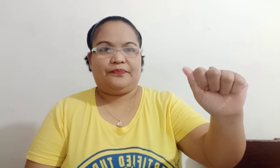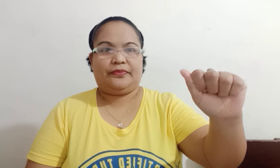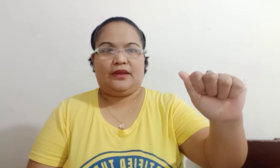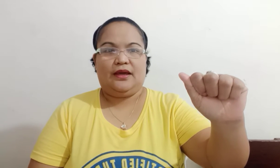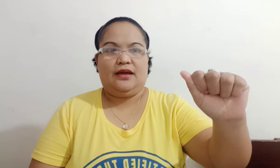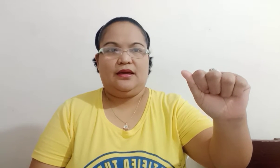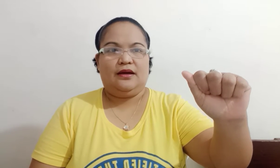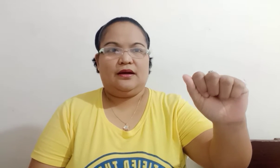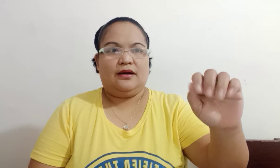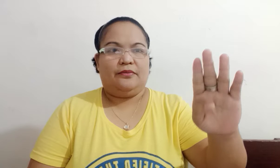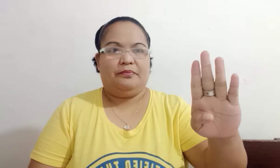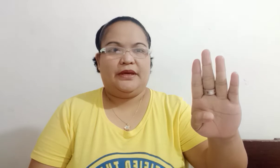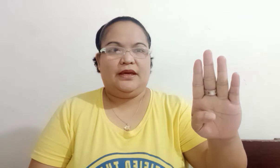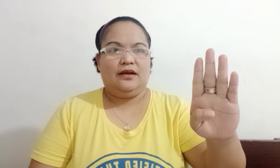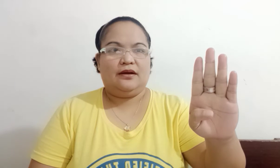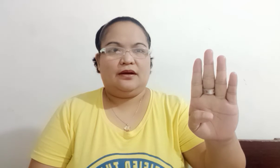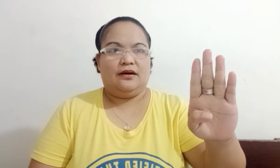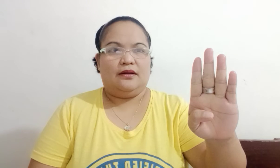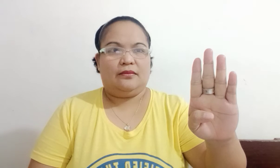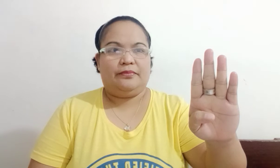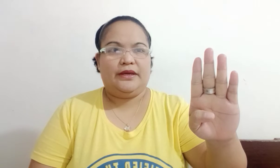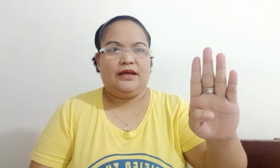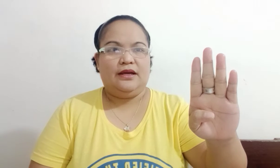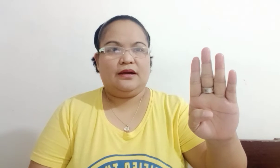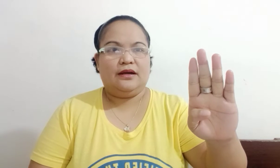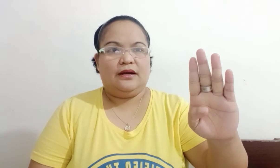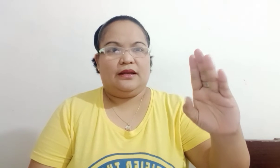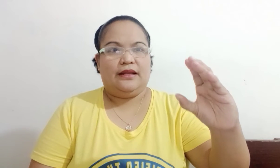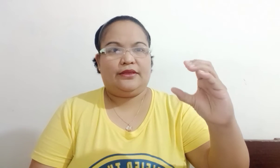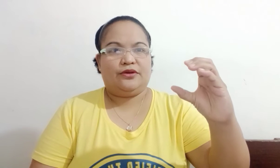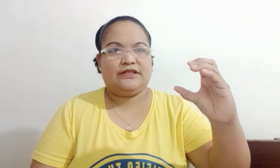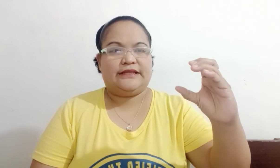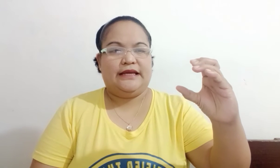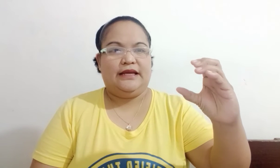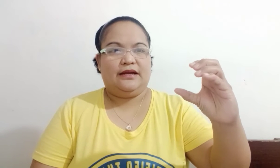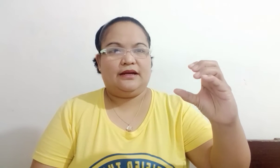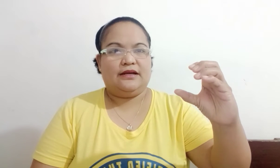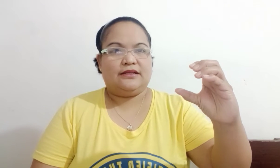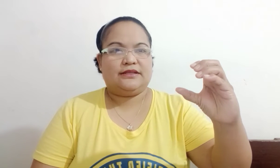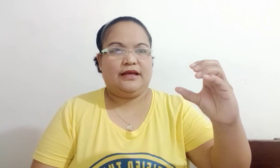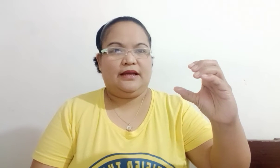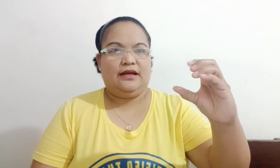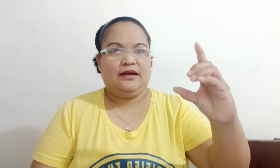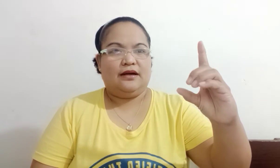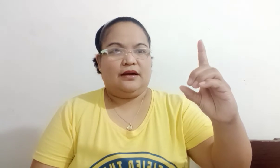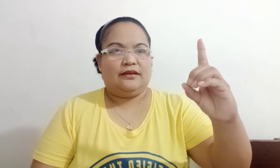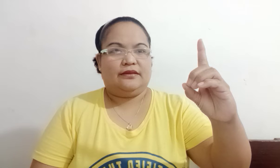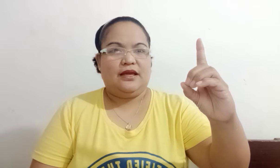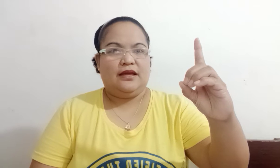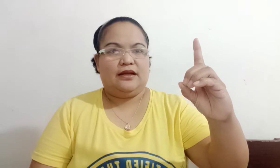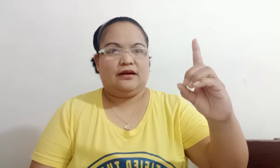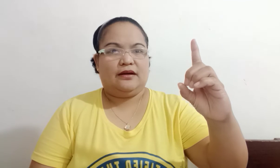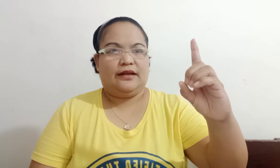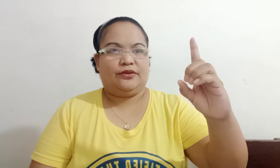A, B, B, letter C, C, D, letter